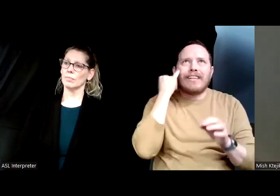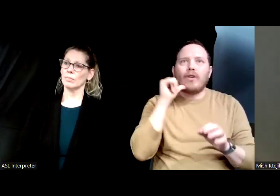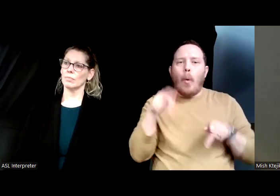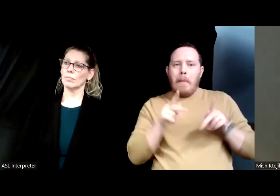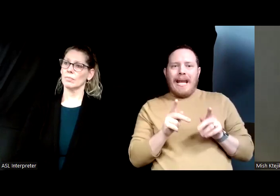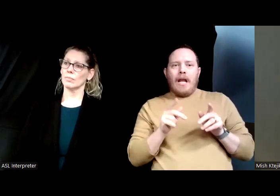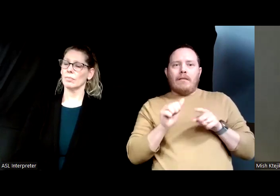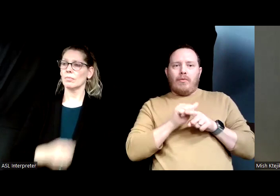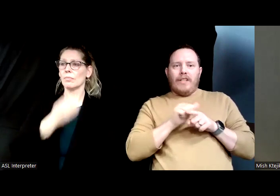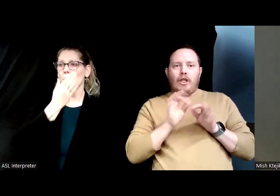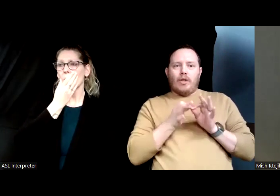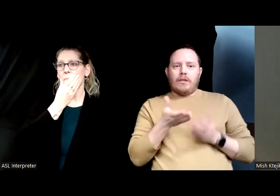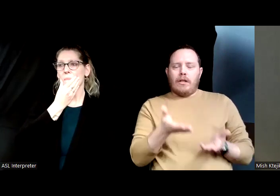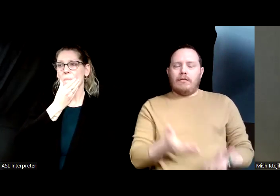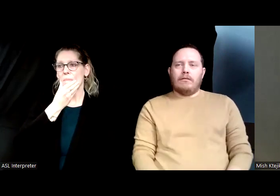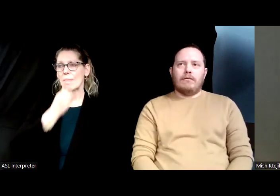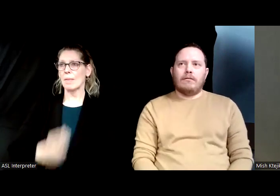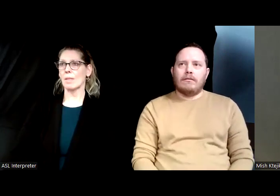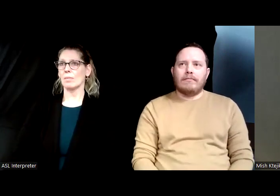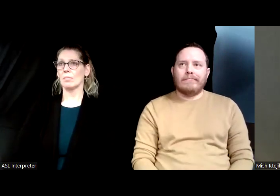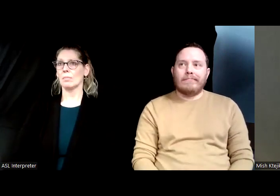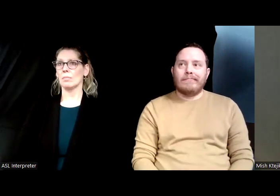educational interpreters if we don't even allow